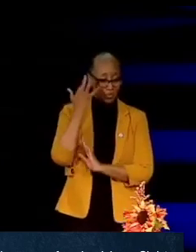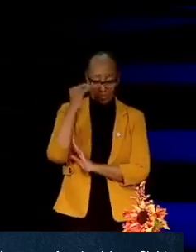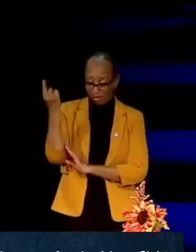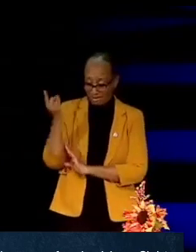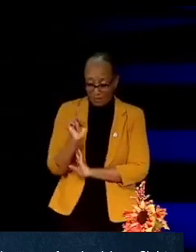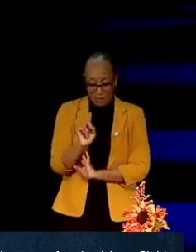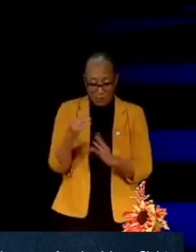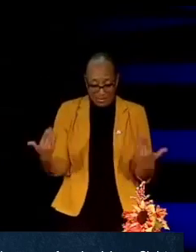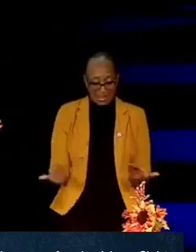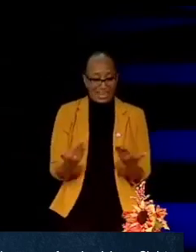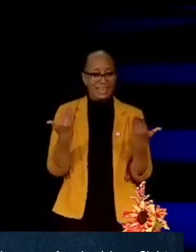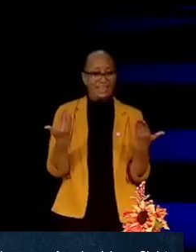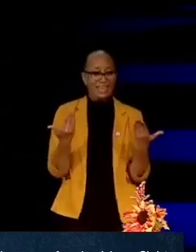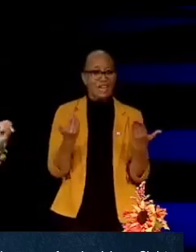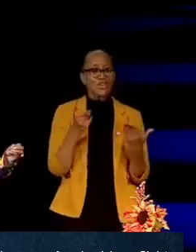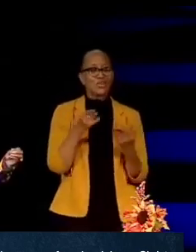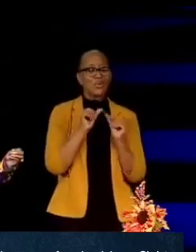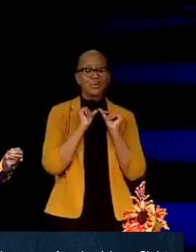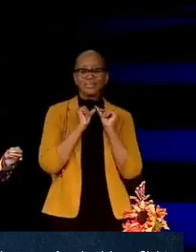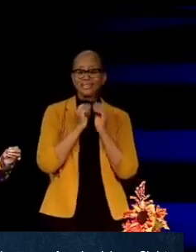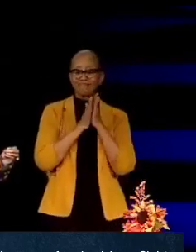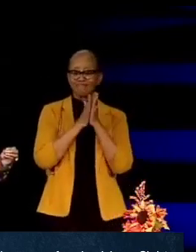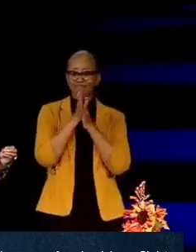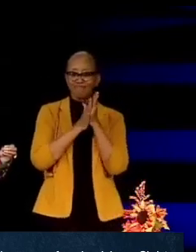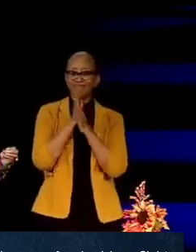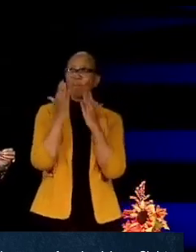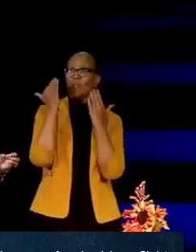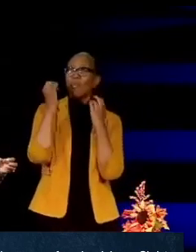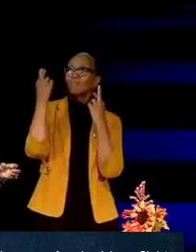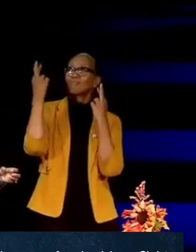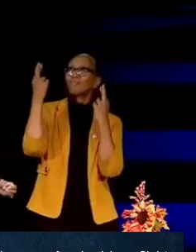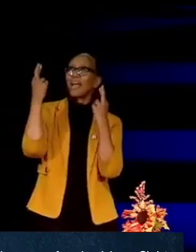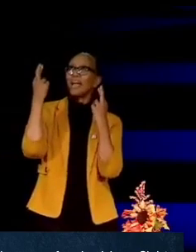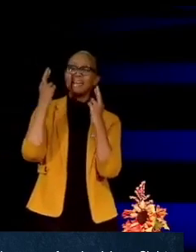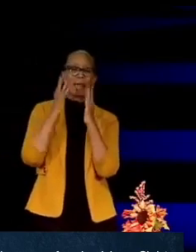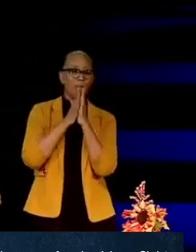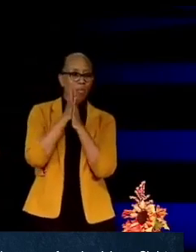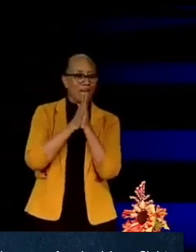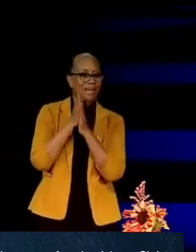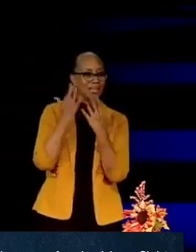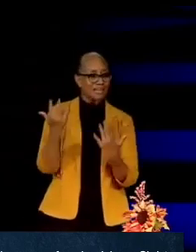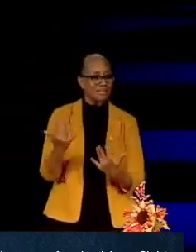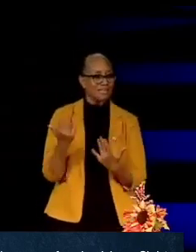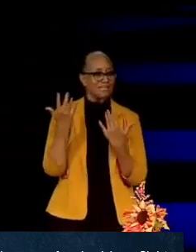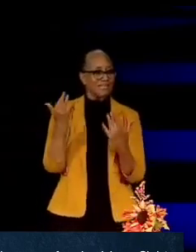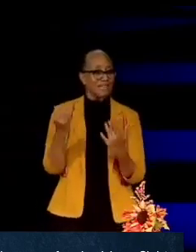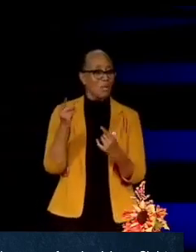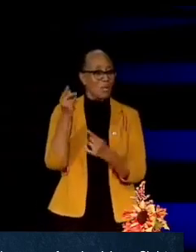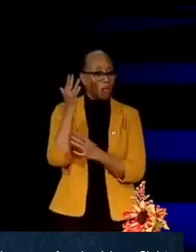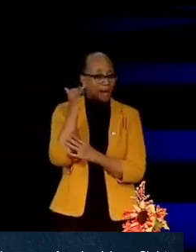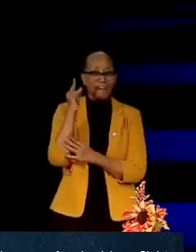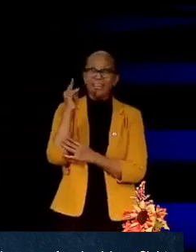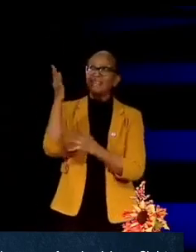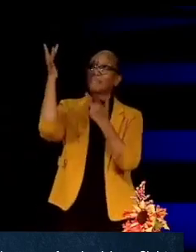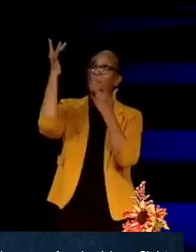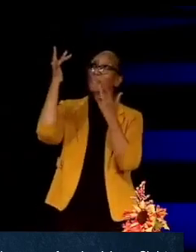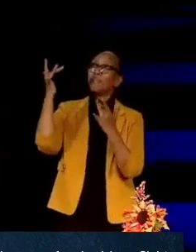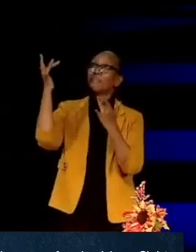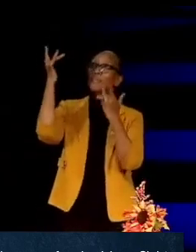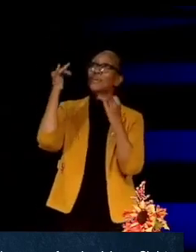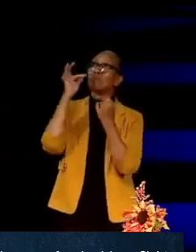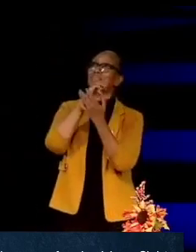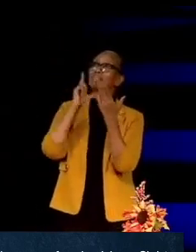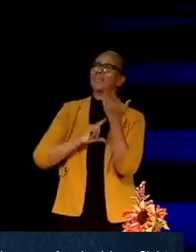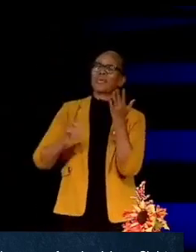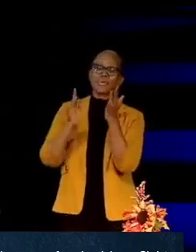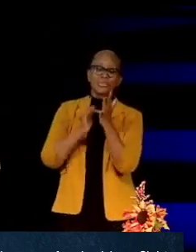says. It'll keep you waiting expectantly. Verse 21 of 1 Jude. For the mercy of our Lord Jesus Christ for